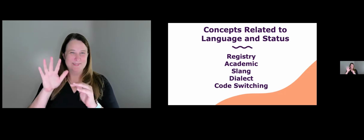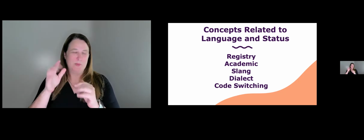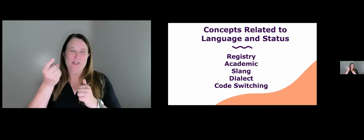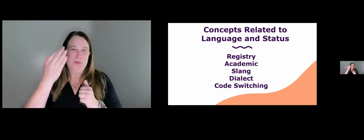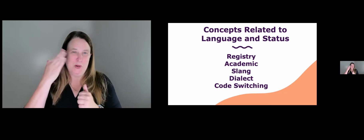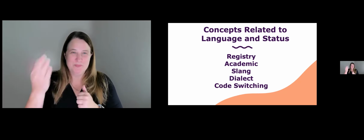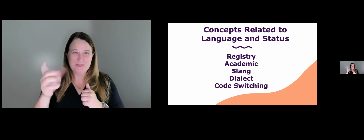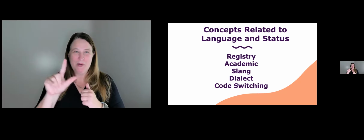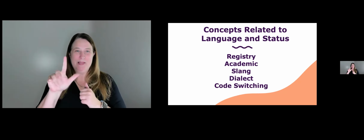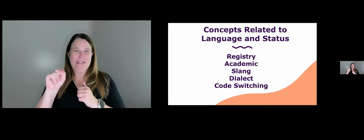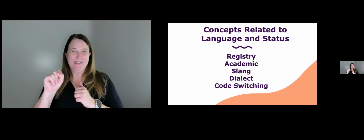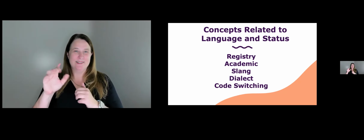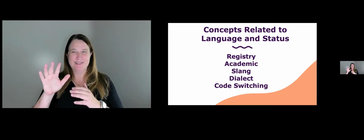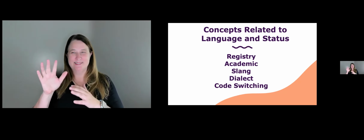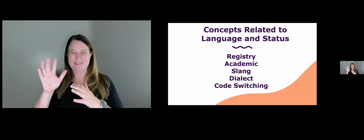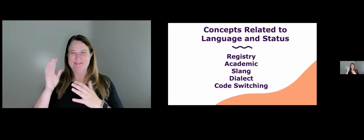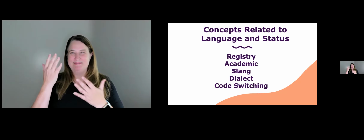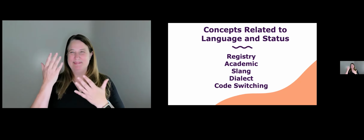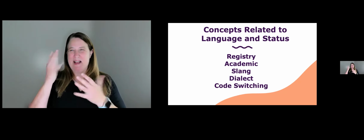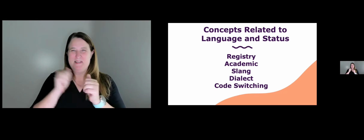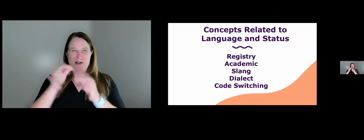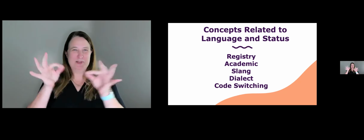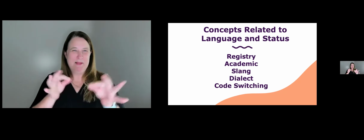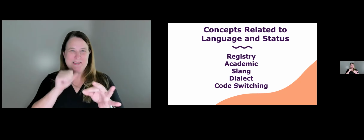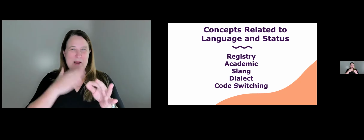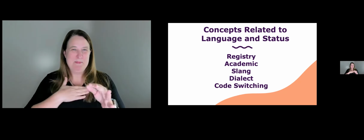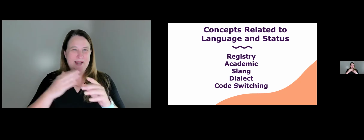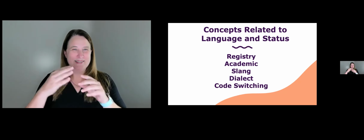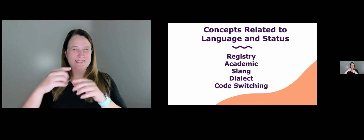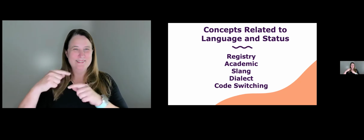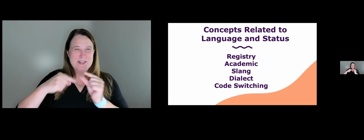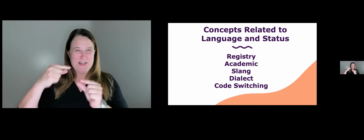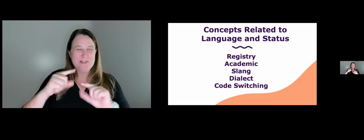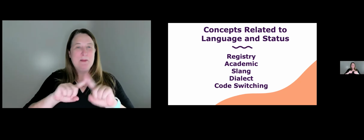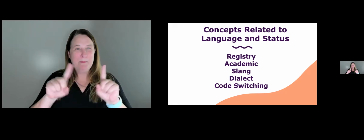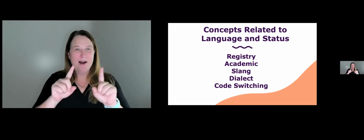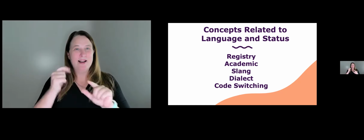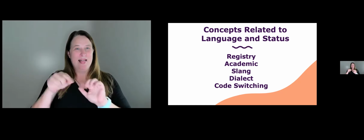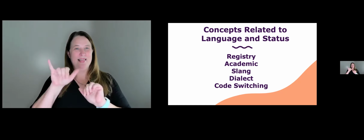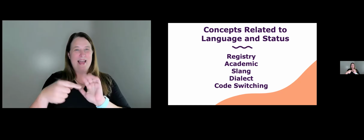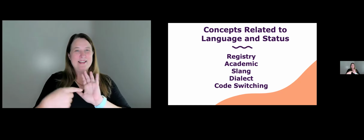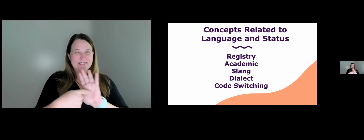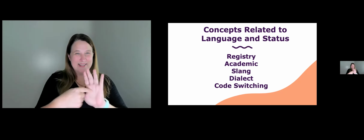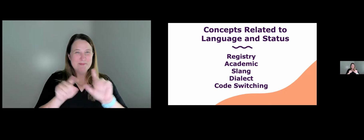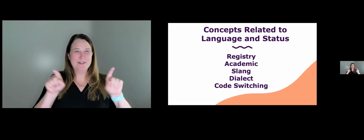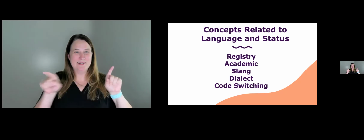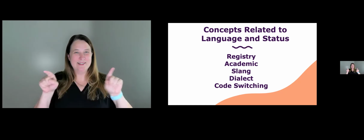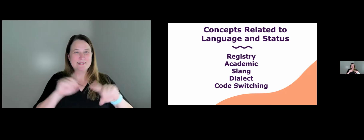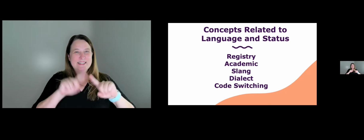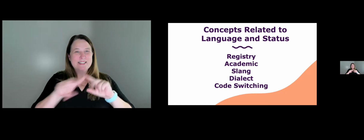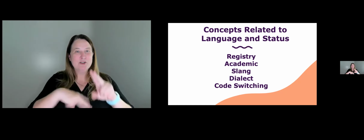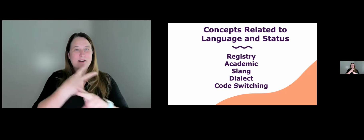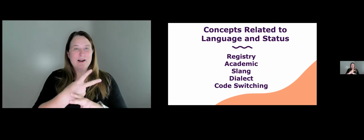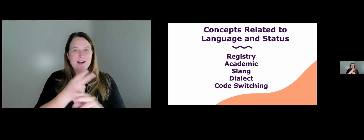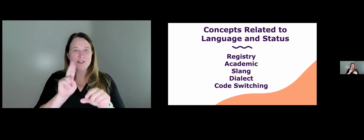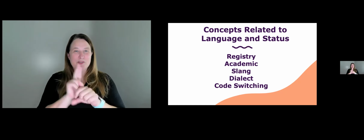So lit, more, which as you know, I don't, because it isn't my generation, I'm not going to try to